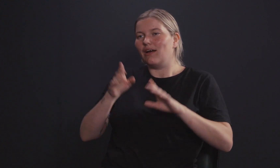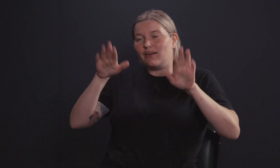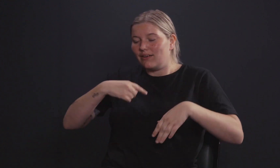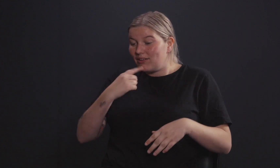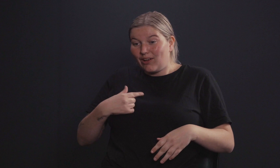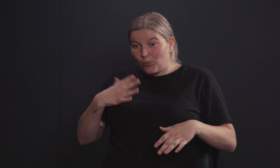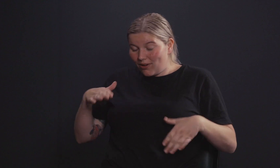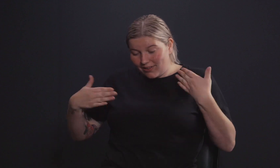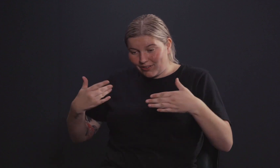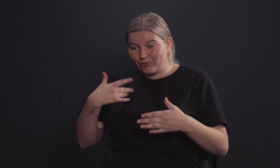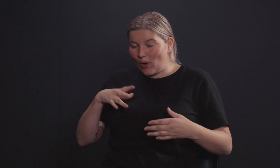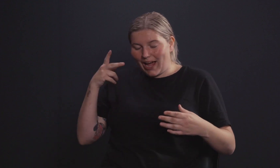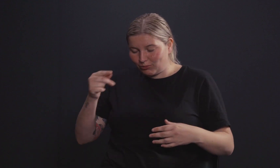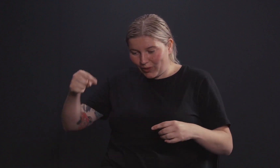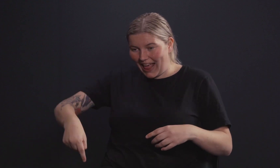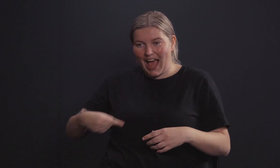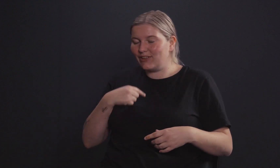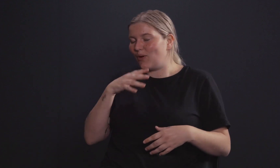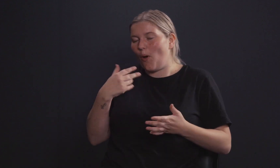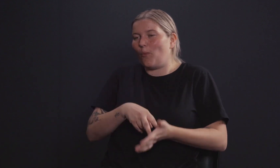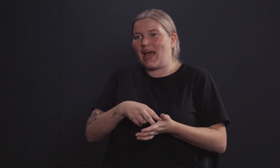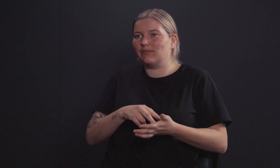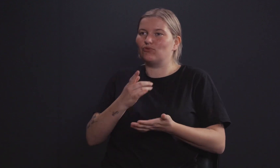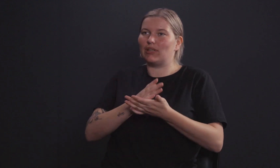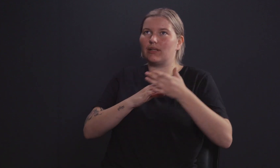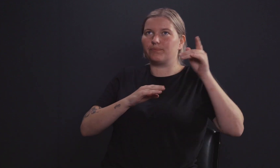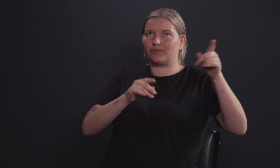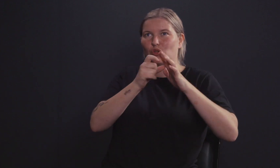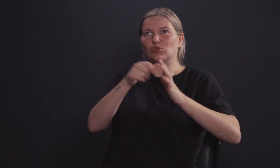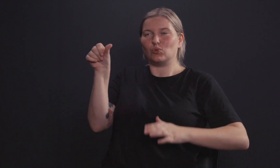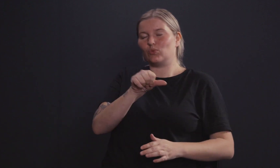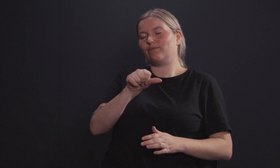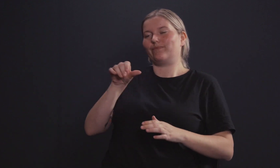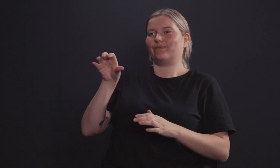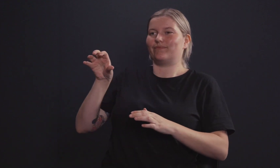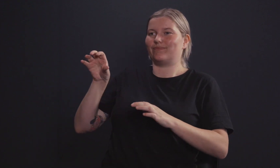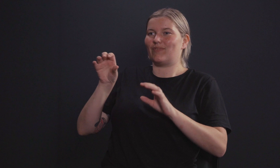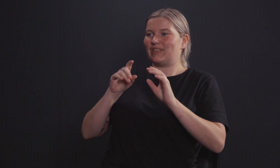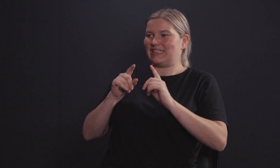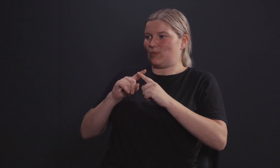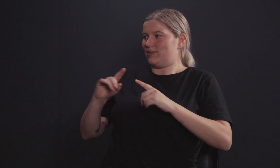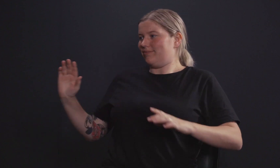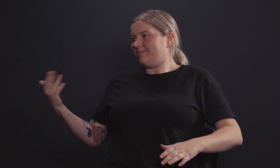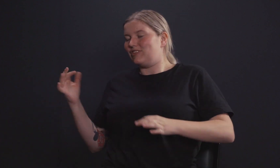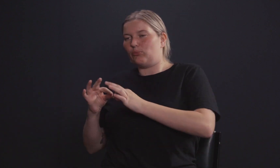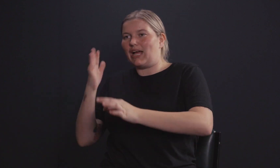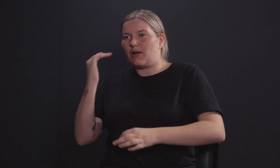At that moment, it didn't matter. I wanted to get on with it and get the top up then and there, and I didn't want to wait. The